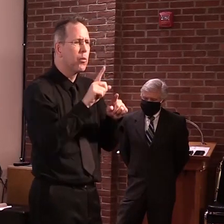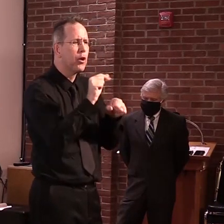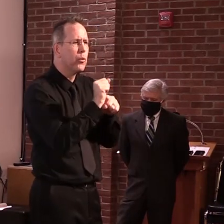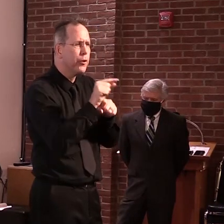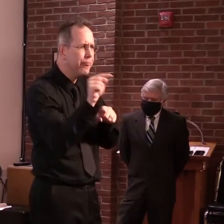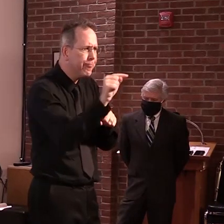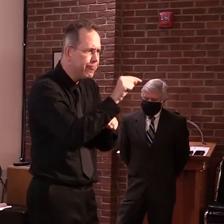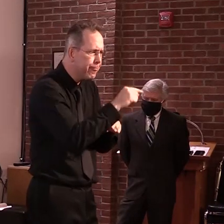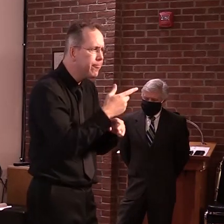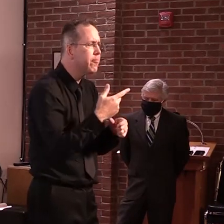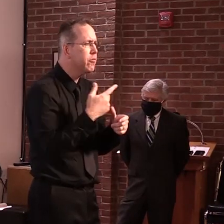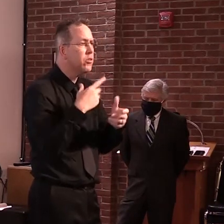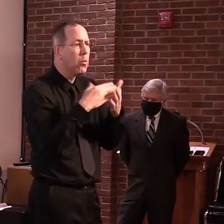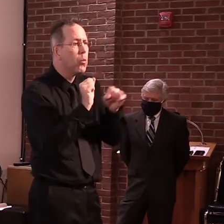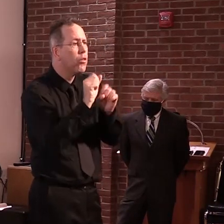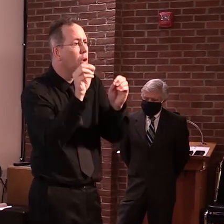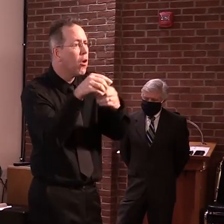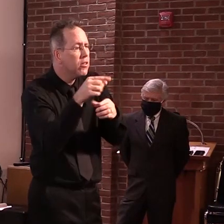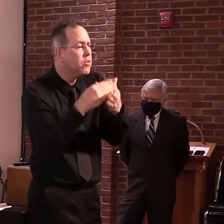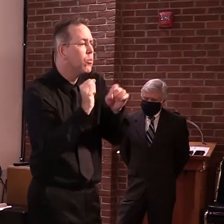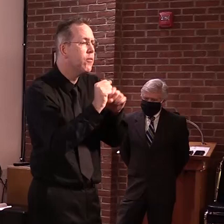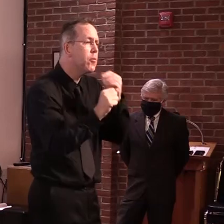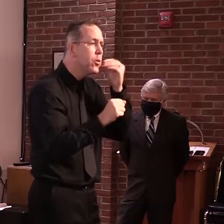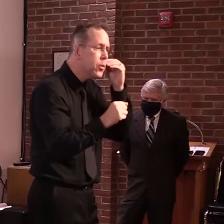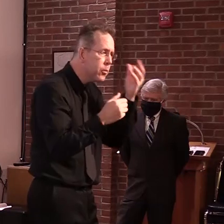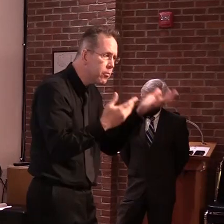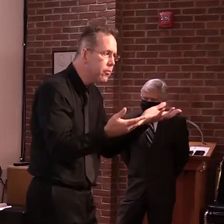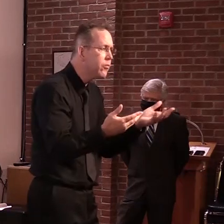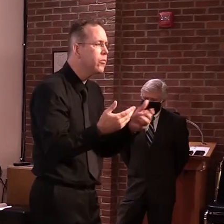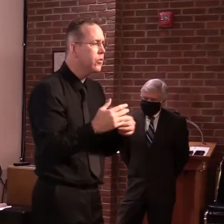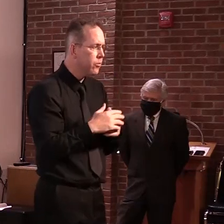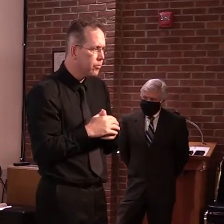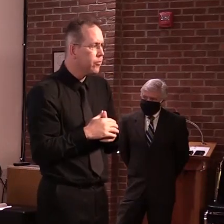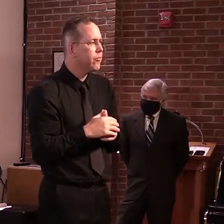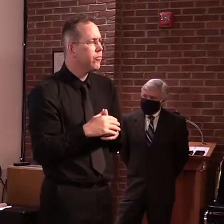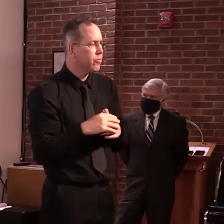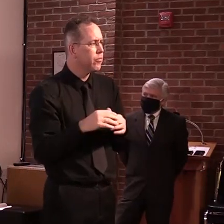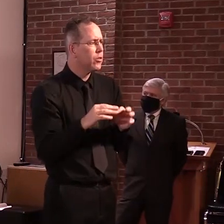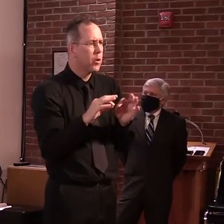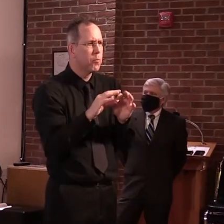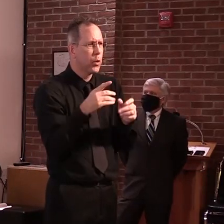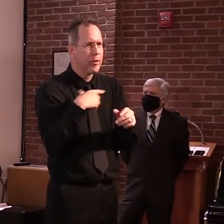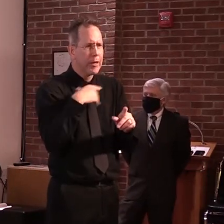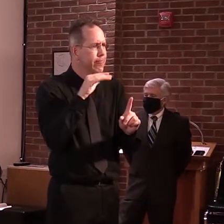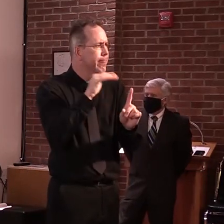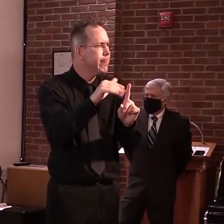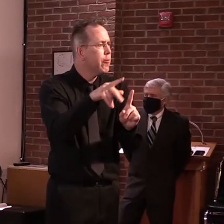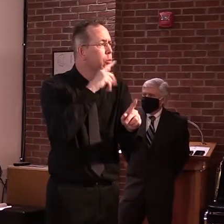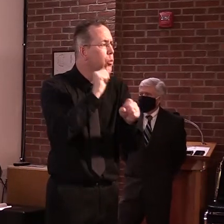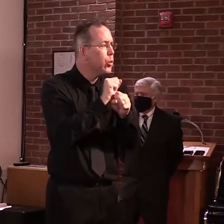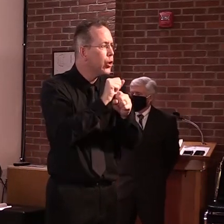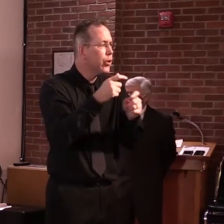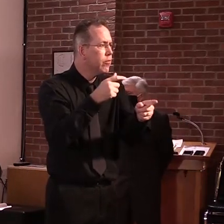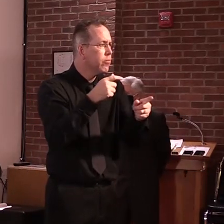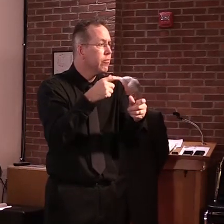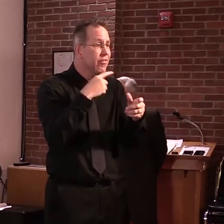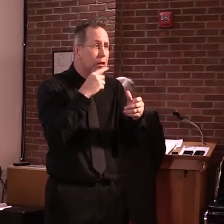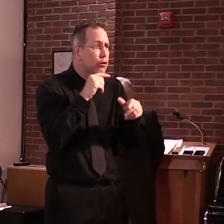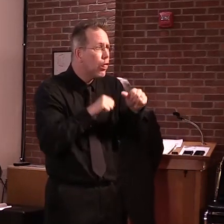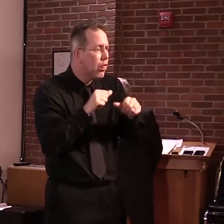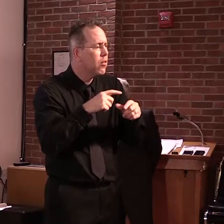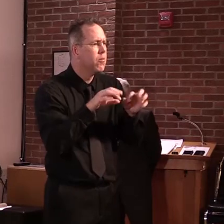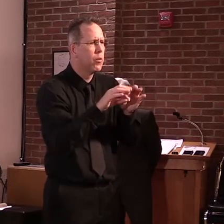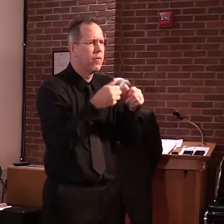have directed them to all follow the guidance from ACCD in terms of interactions in the office space and